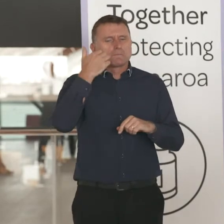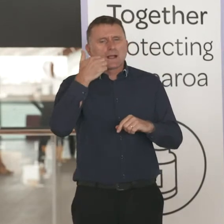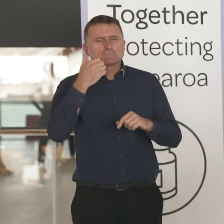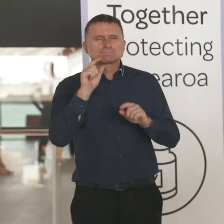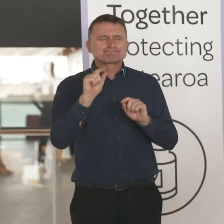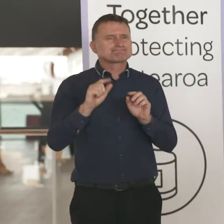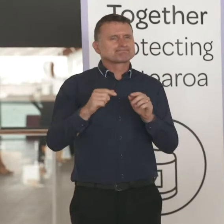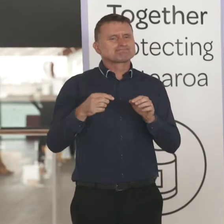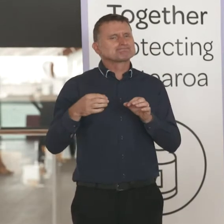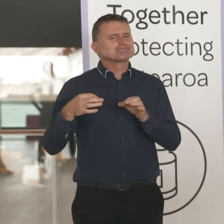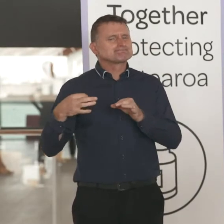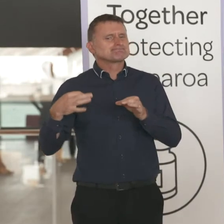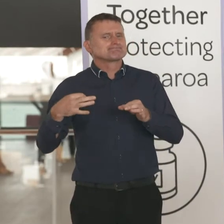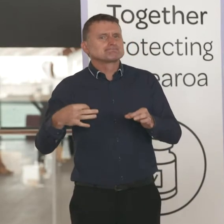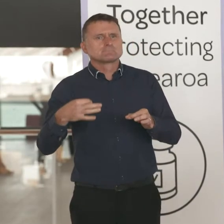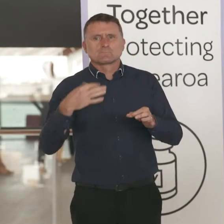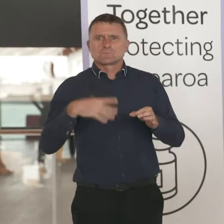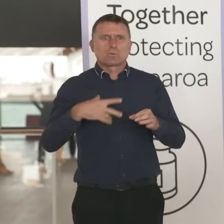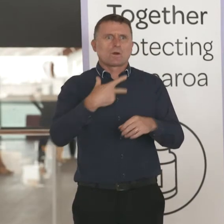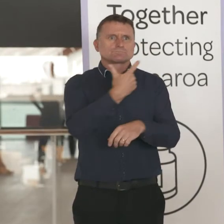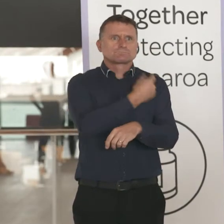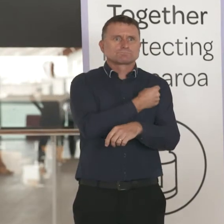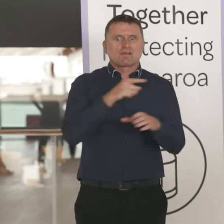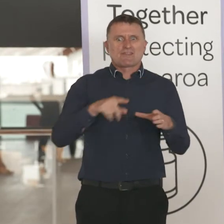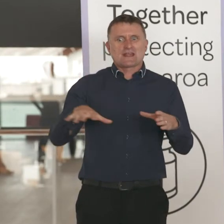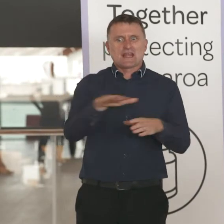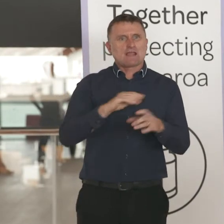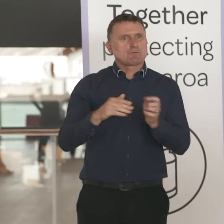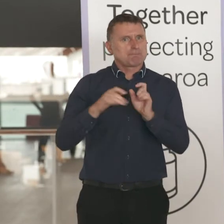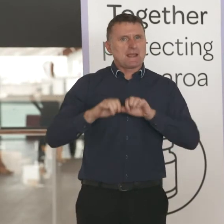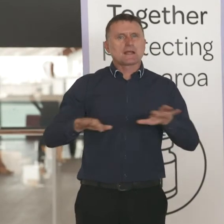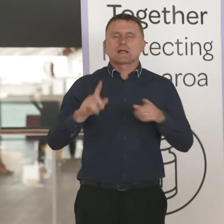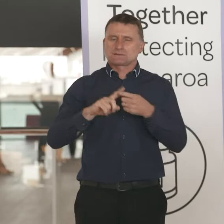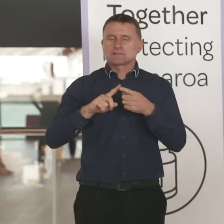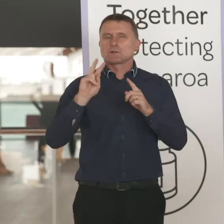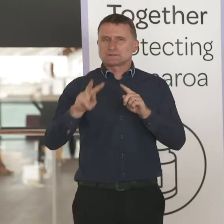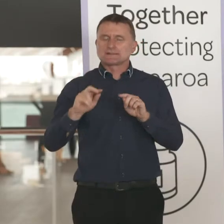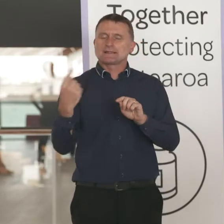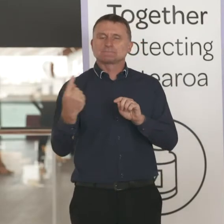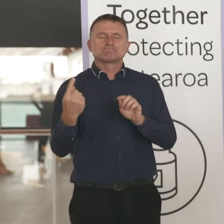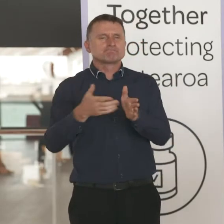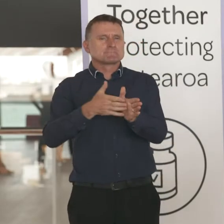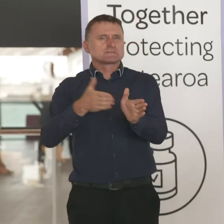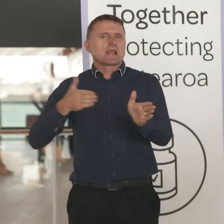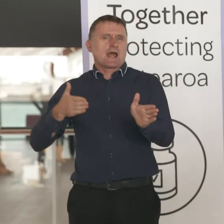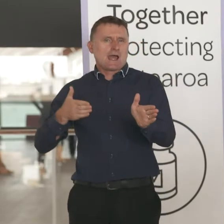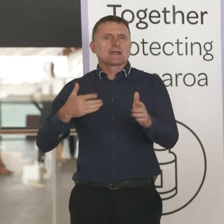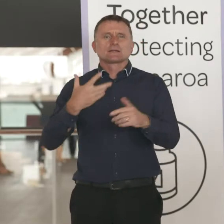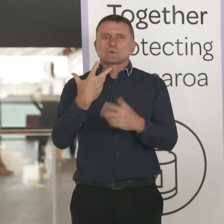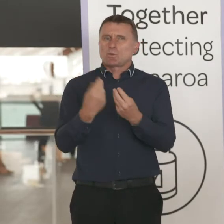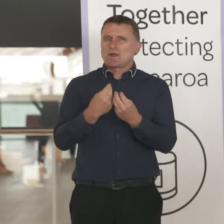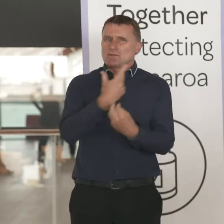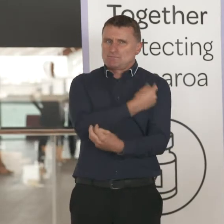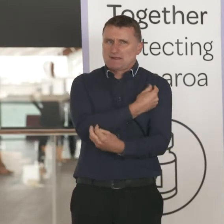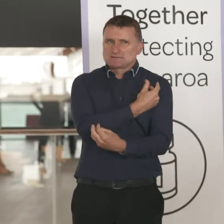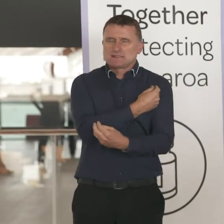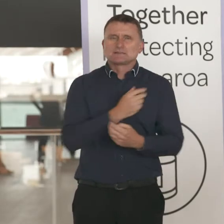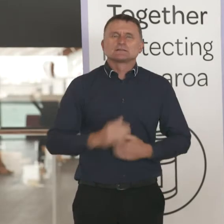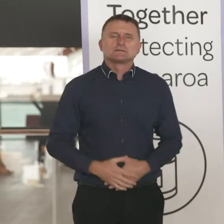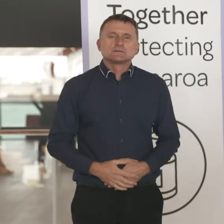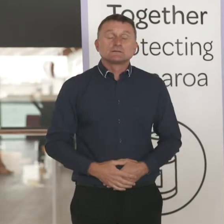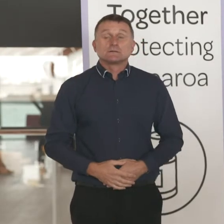in counties Manukau, and so we're seeing that still feed through. The most important thing is how we respond to that, so we need to